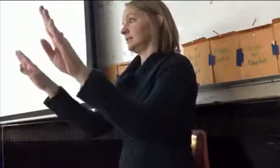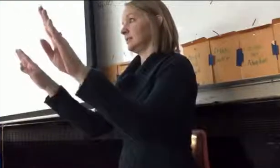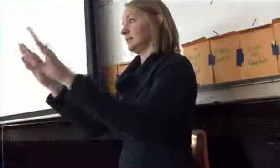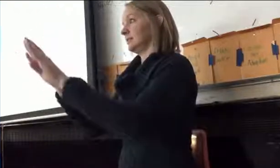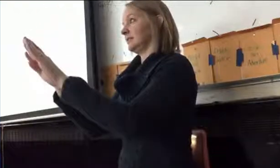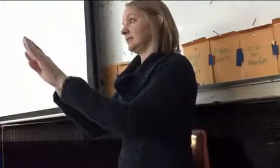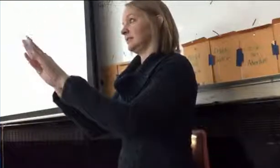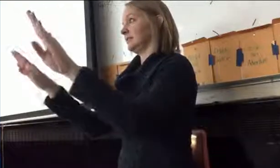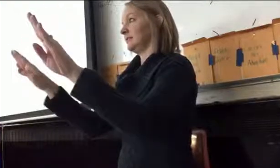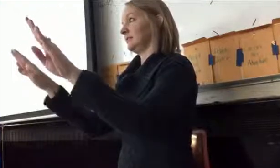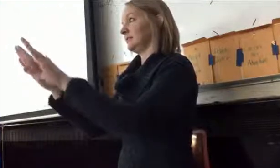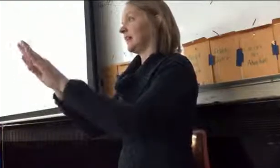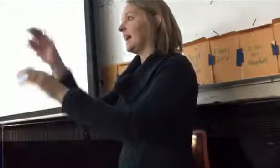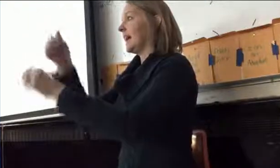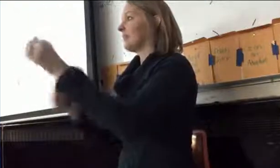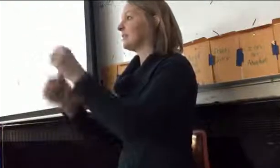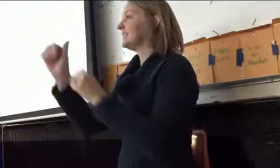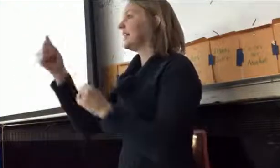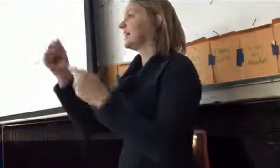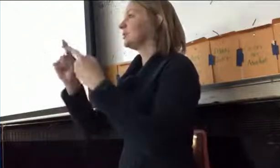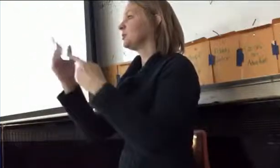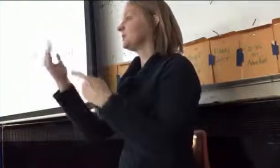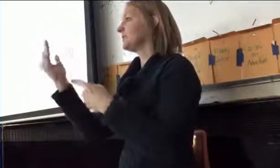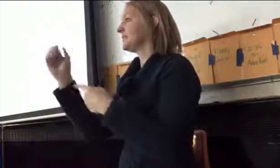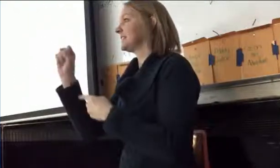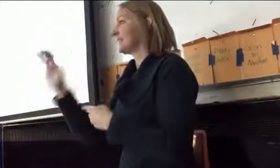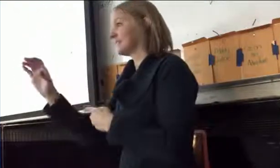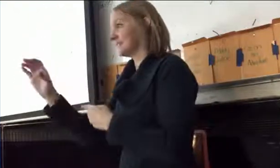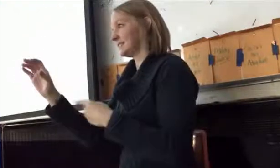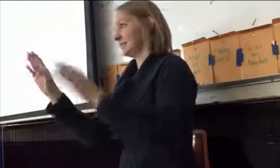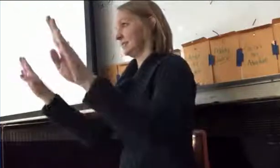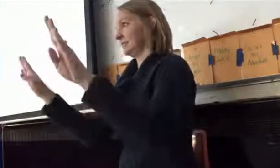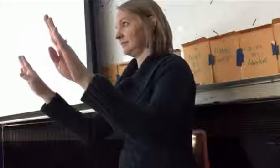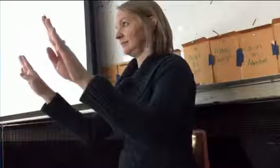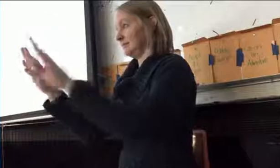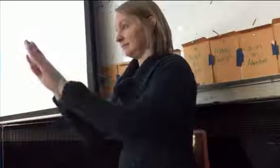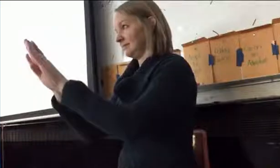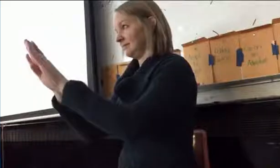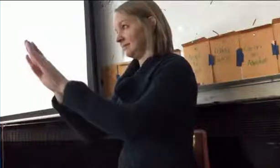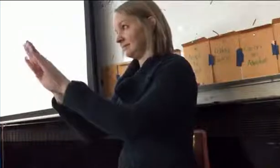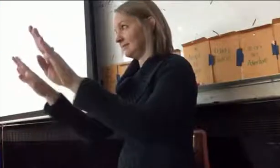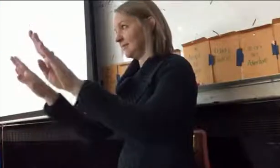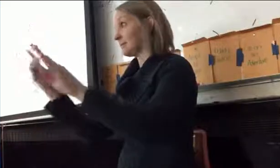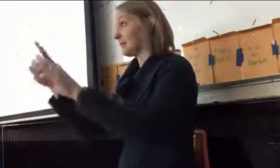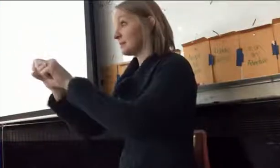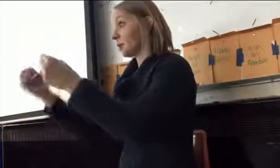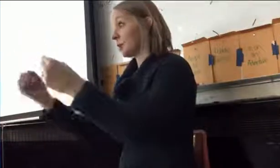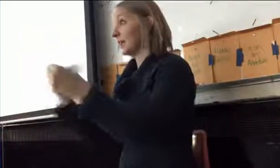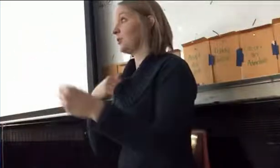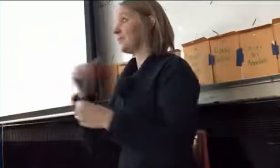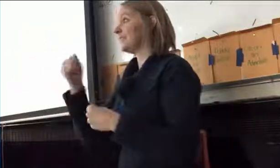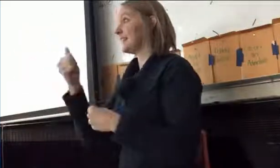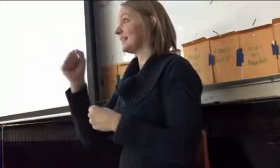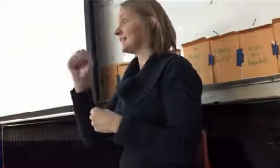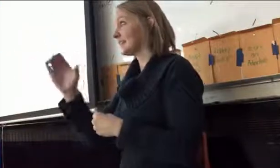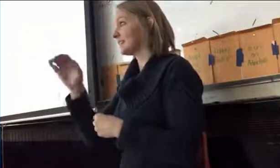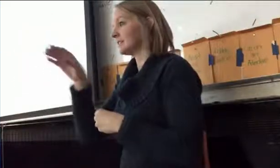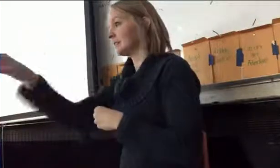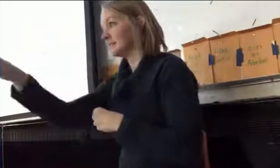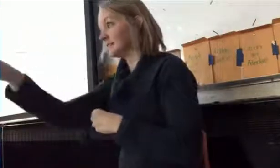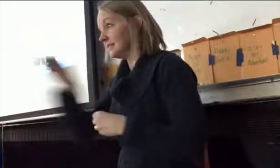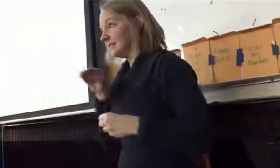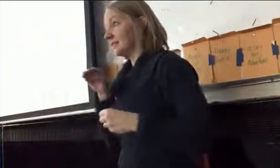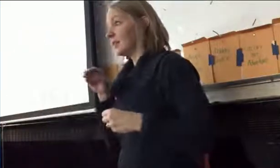which is about every 10 to 15 seconds. So let's say that something gets broken. You have 10 to 15 seconds to put your hand in and out. Reason why